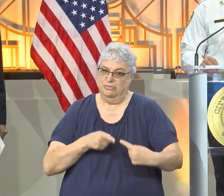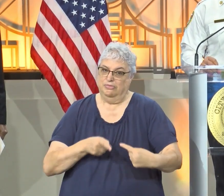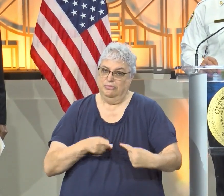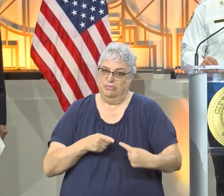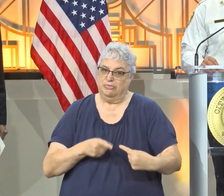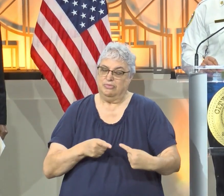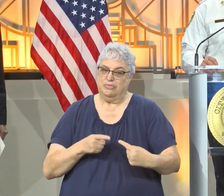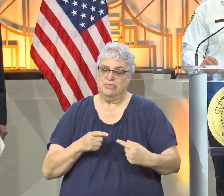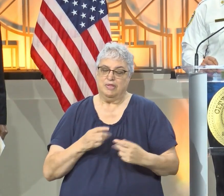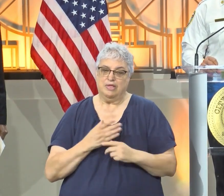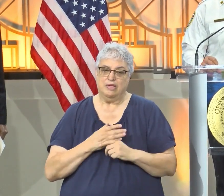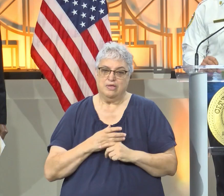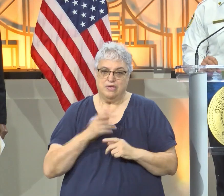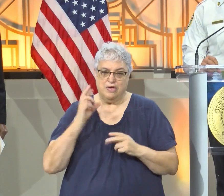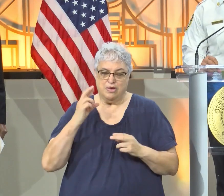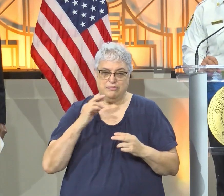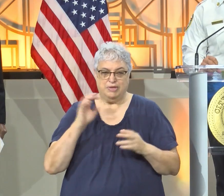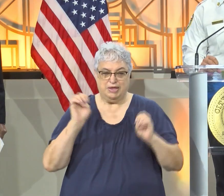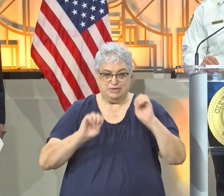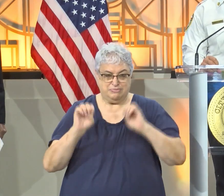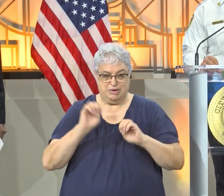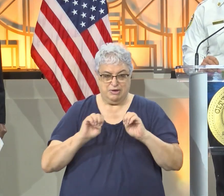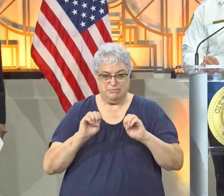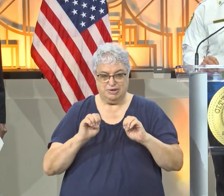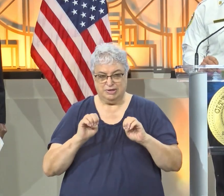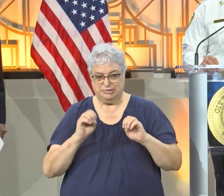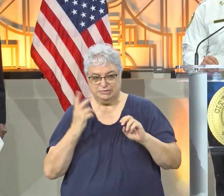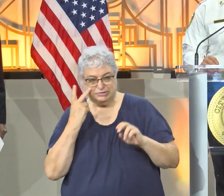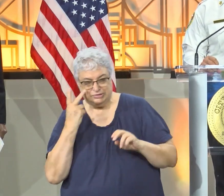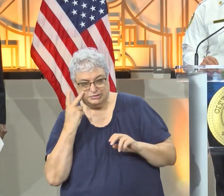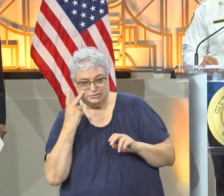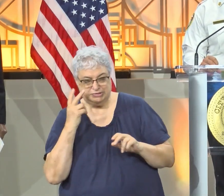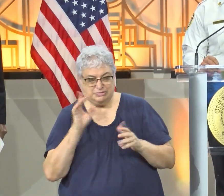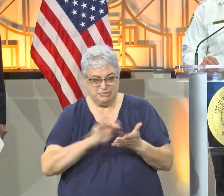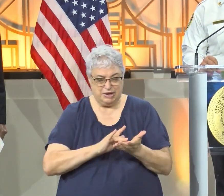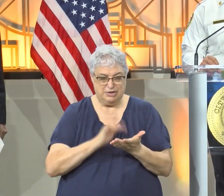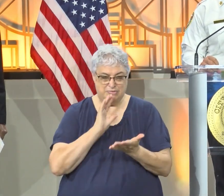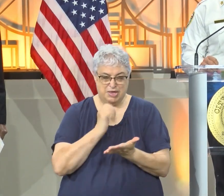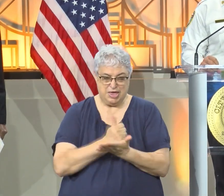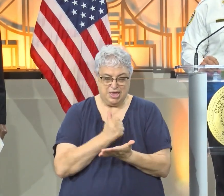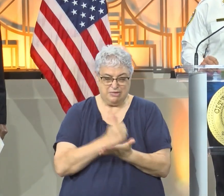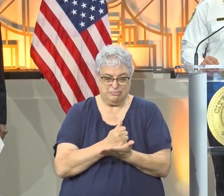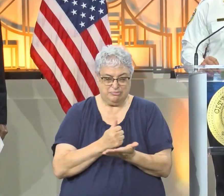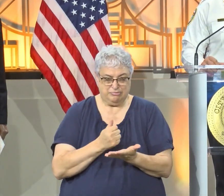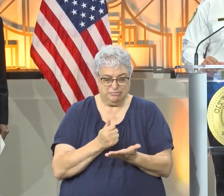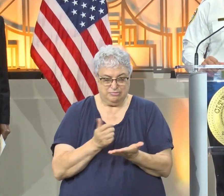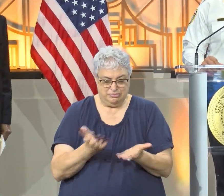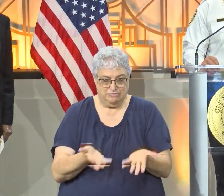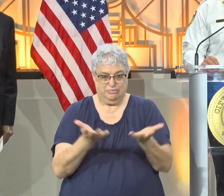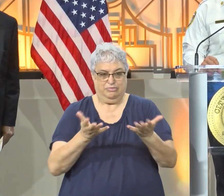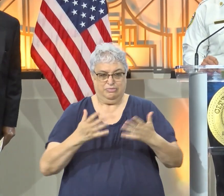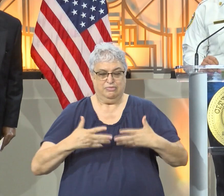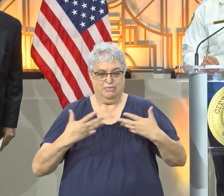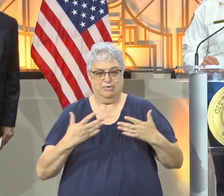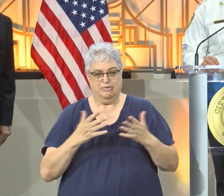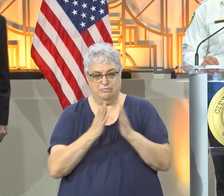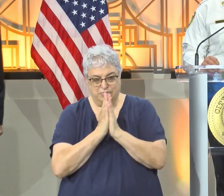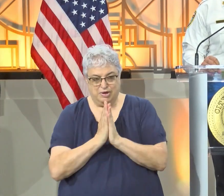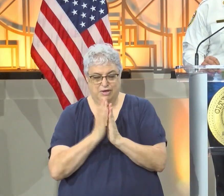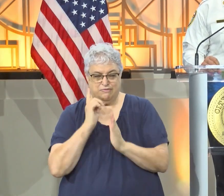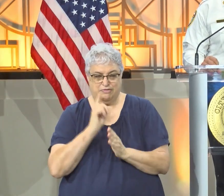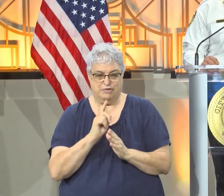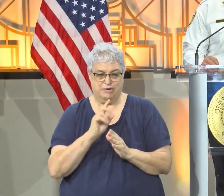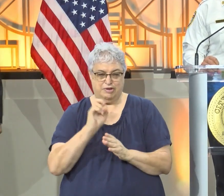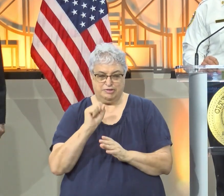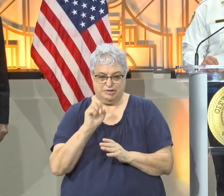that the experimental medication that he's been given is positive. So please keep him and his family and the